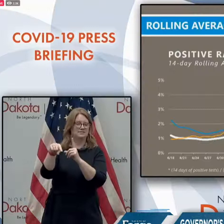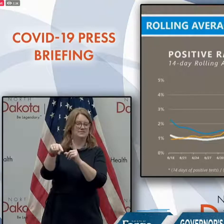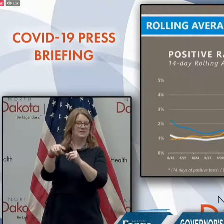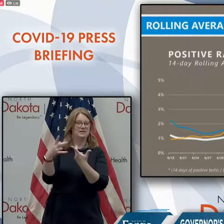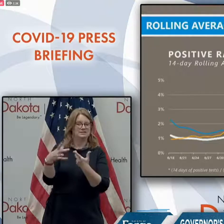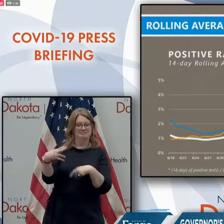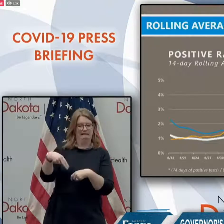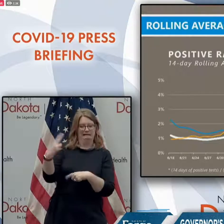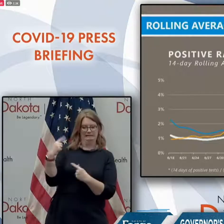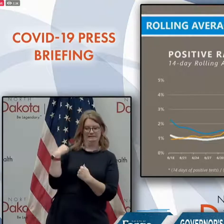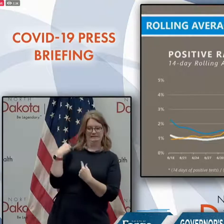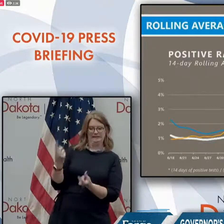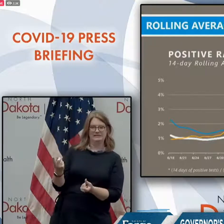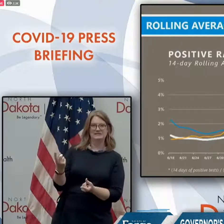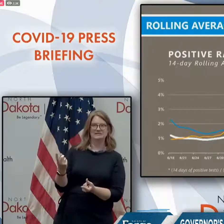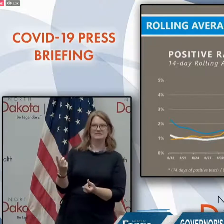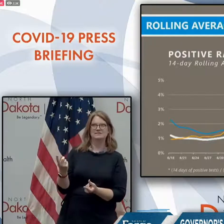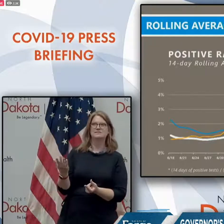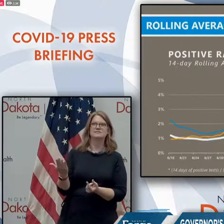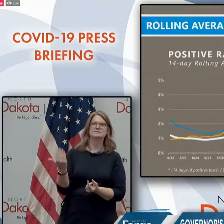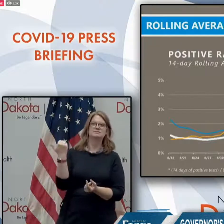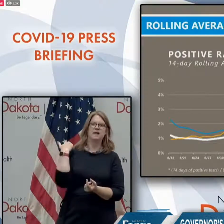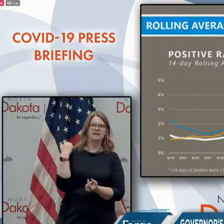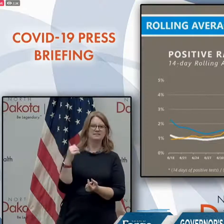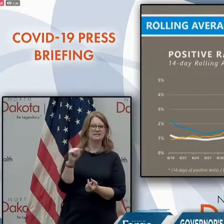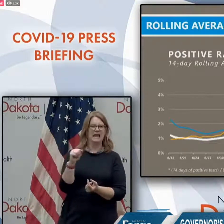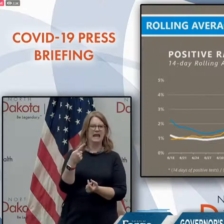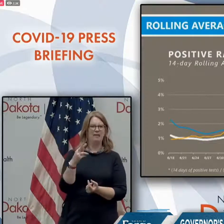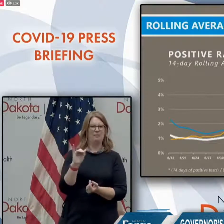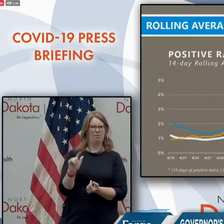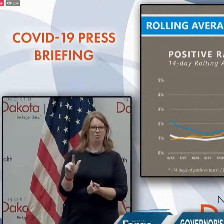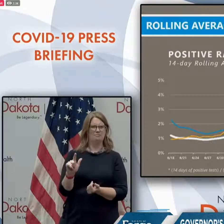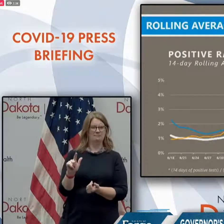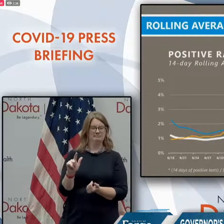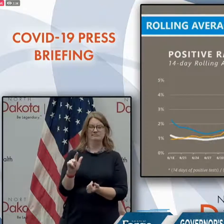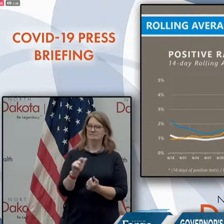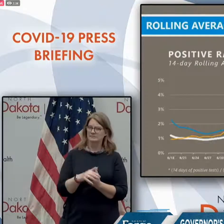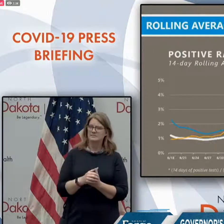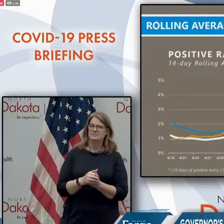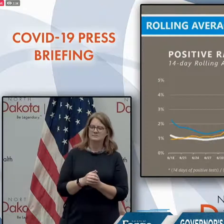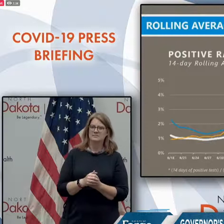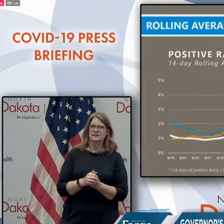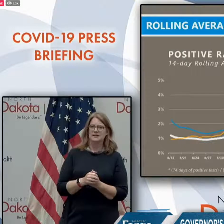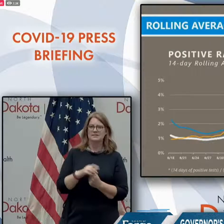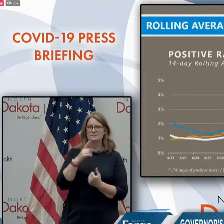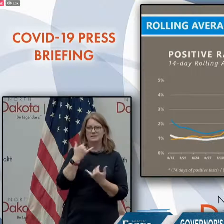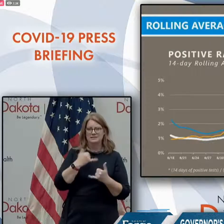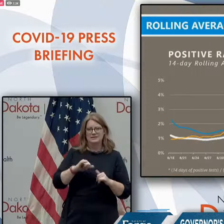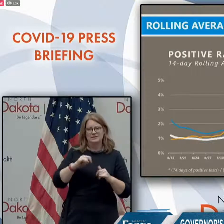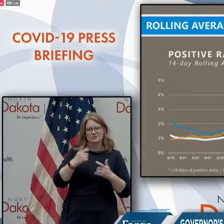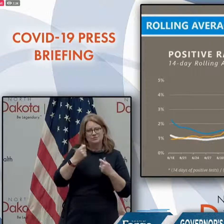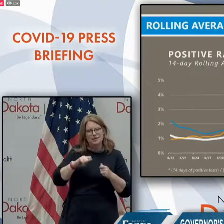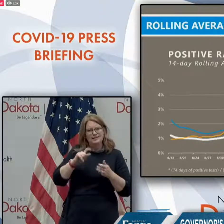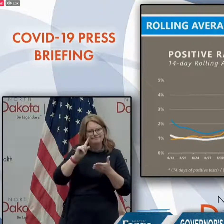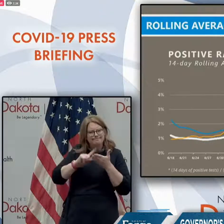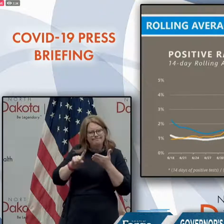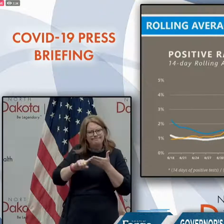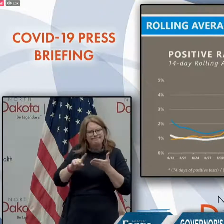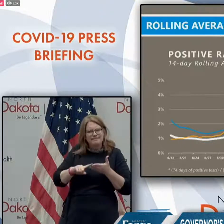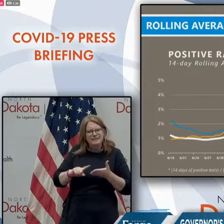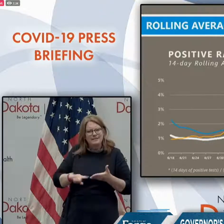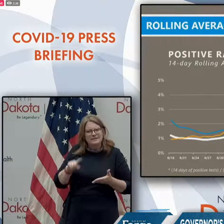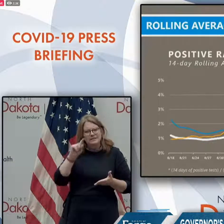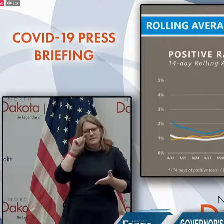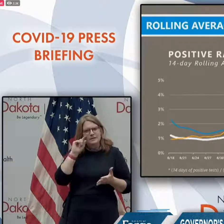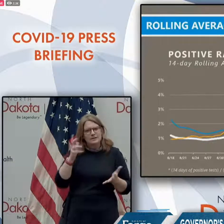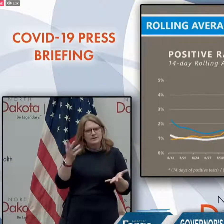that we've had since back in April. And again, still digging into that, again, because it's a little bit of an aberration